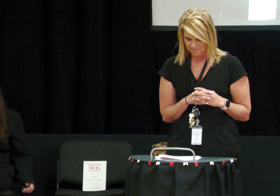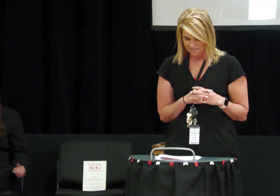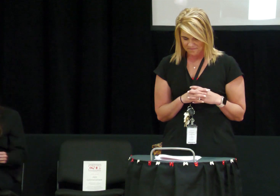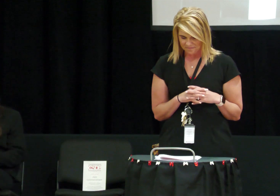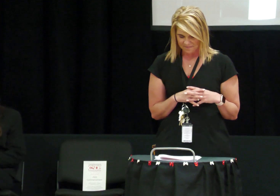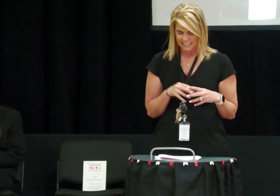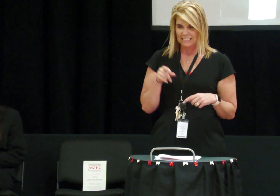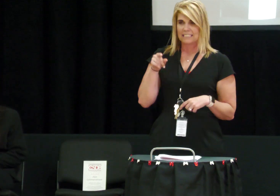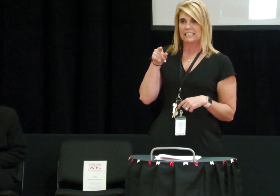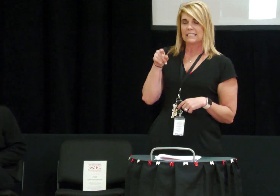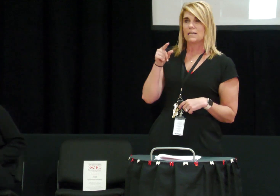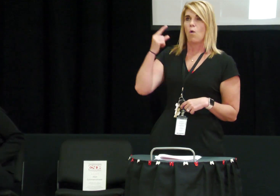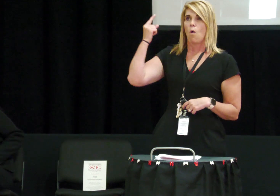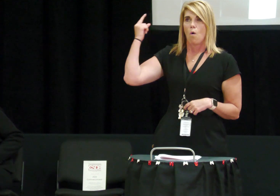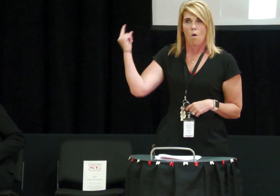continue.